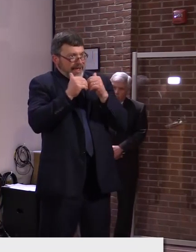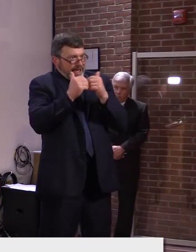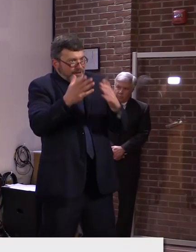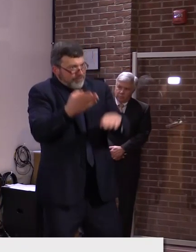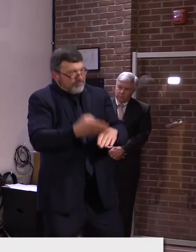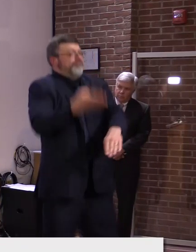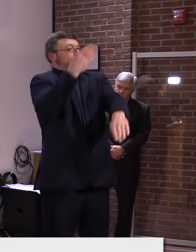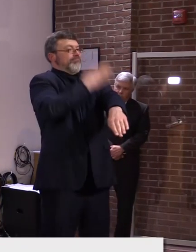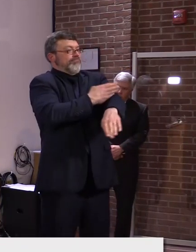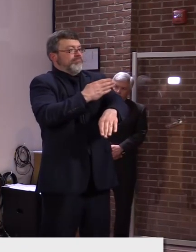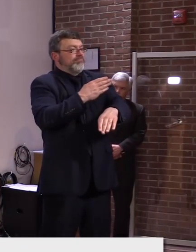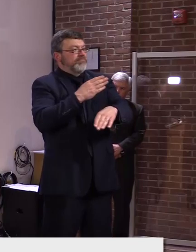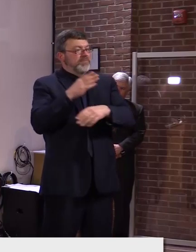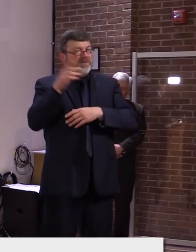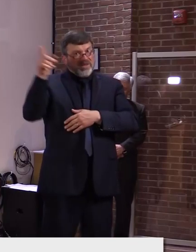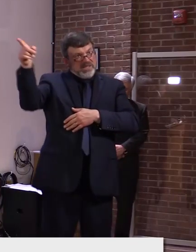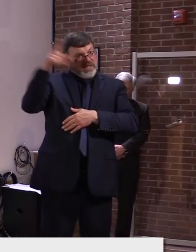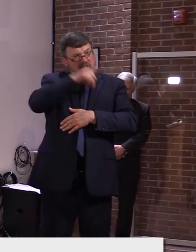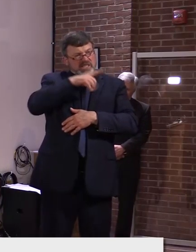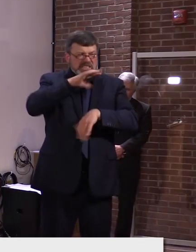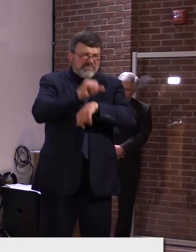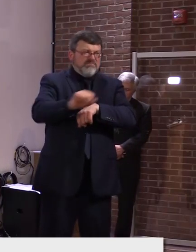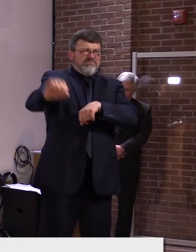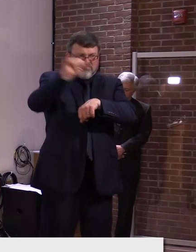legislature moving forward with this and working with us.